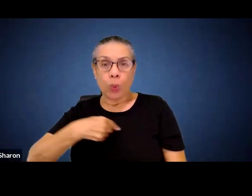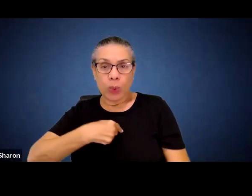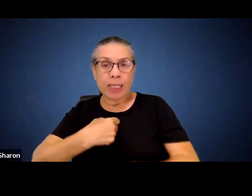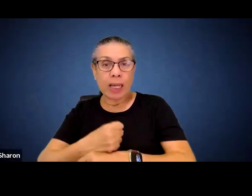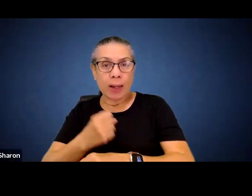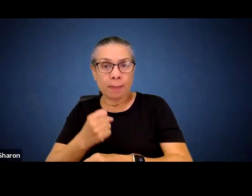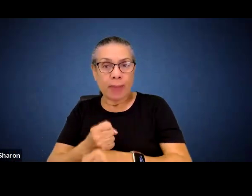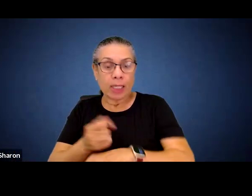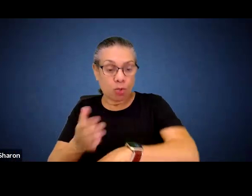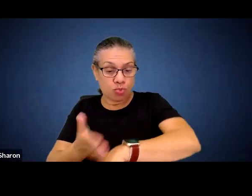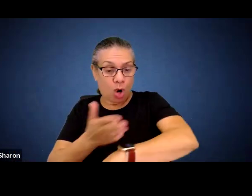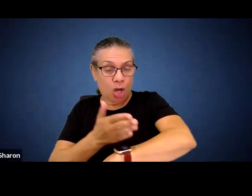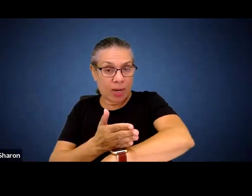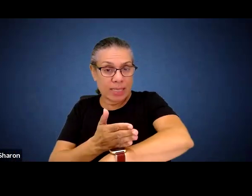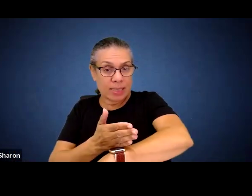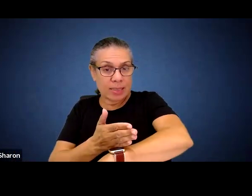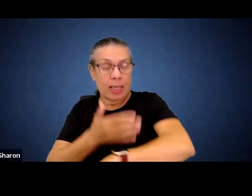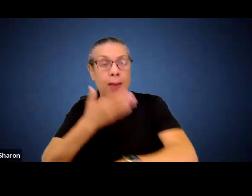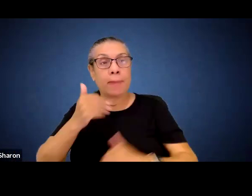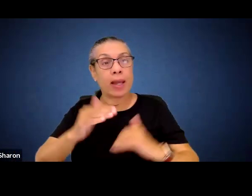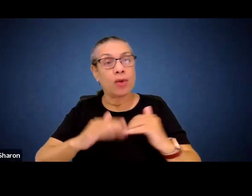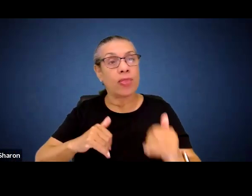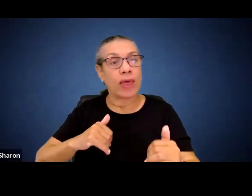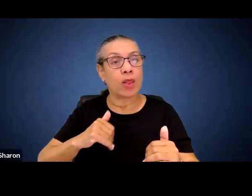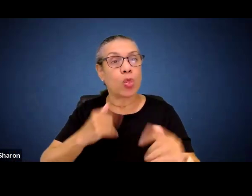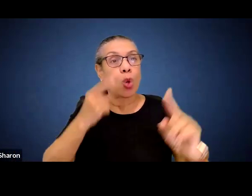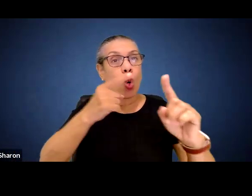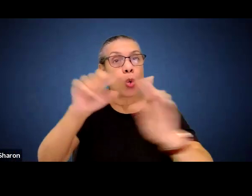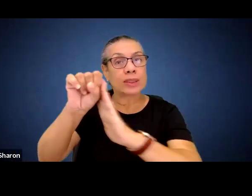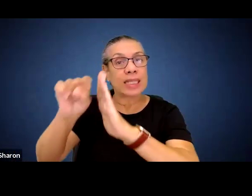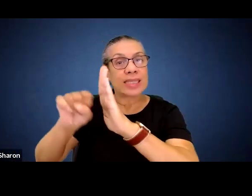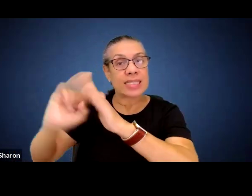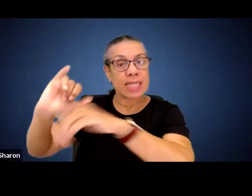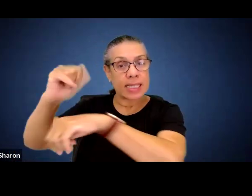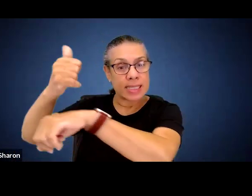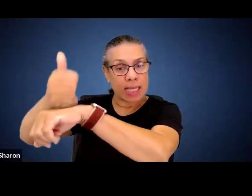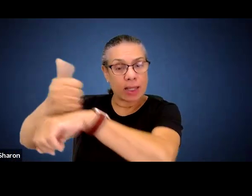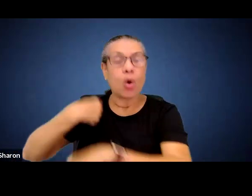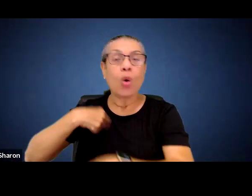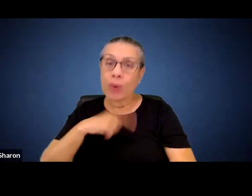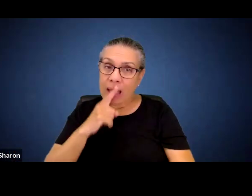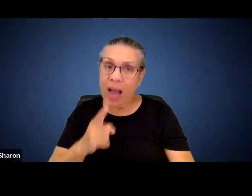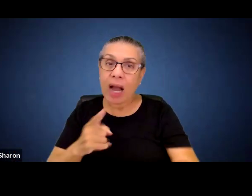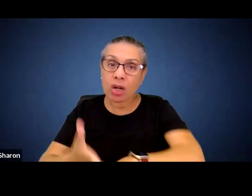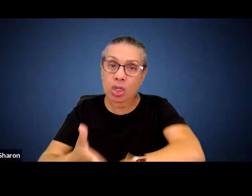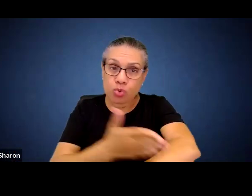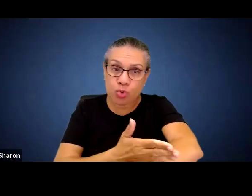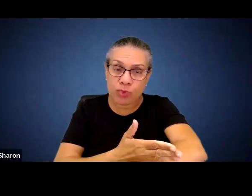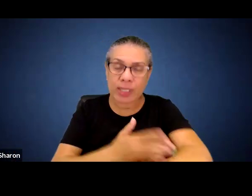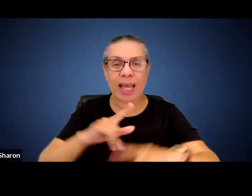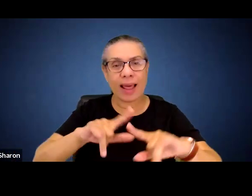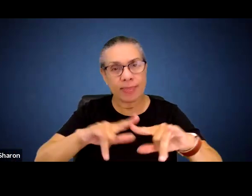on attendance at a rate greater than the goals that the state is setting for us. We're making progress. At the same